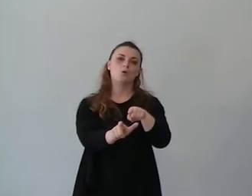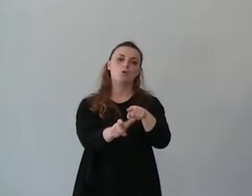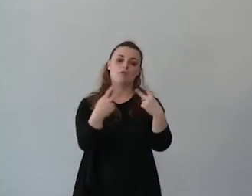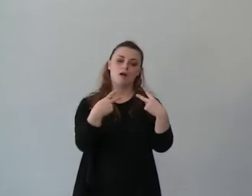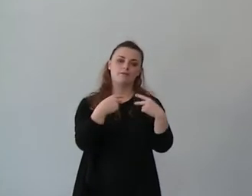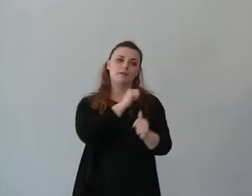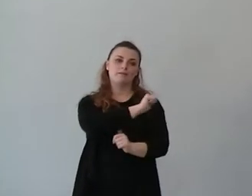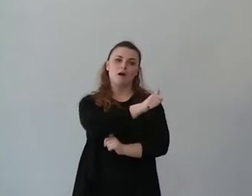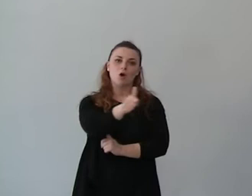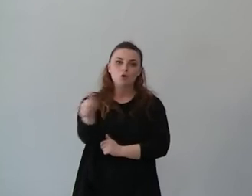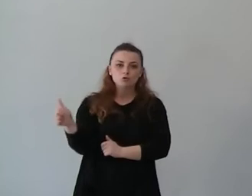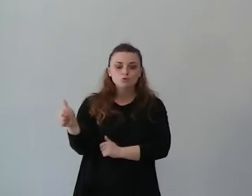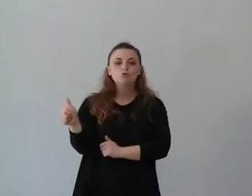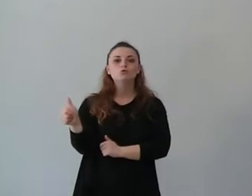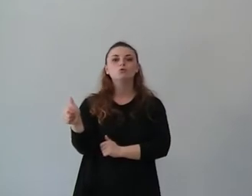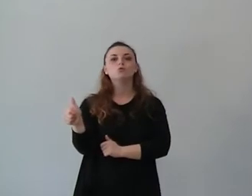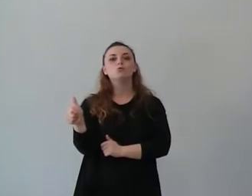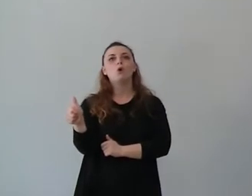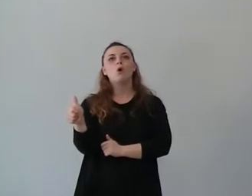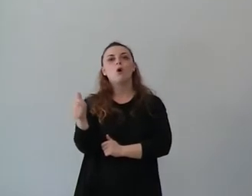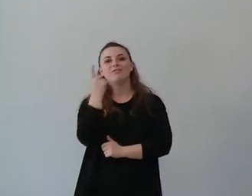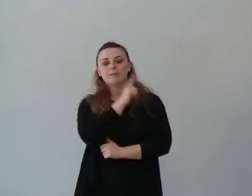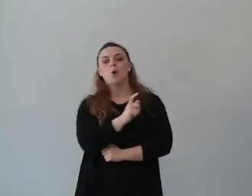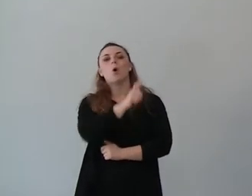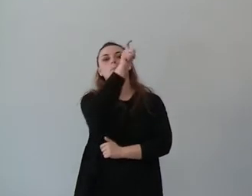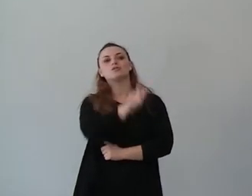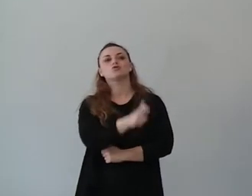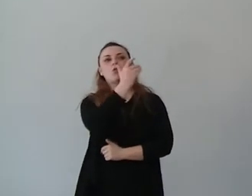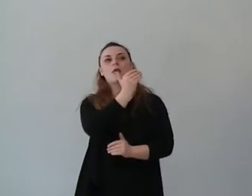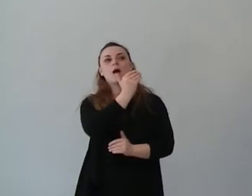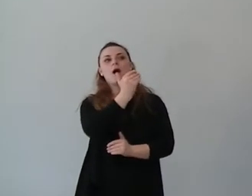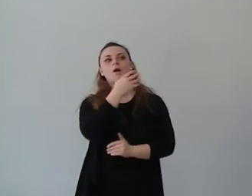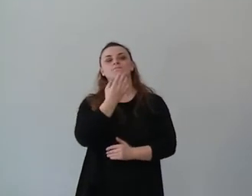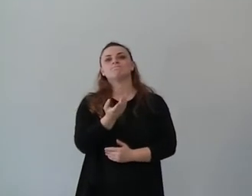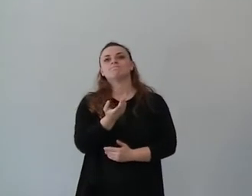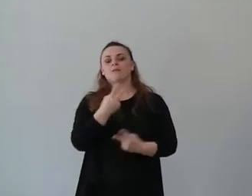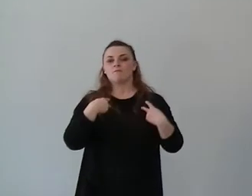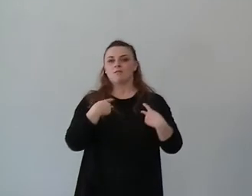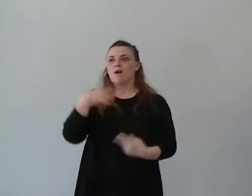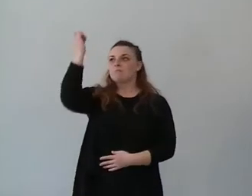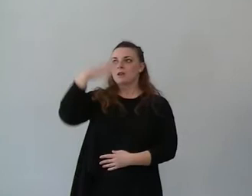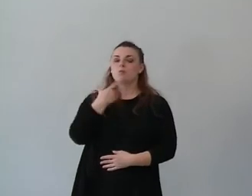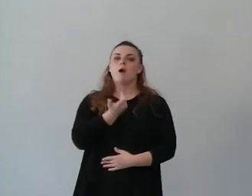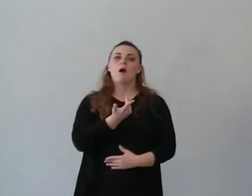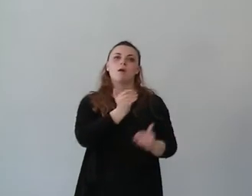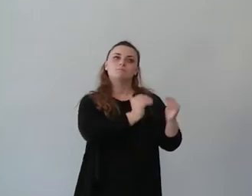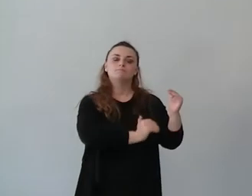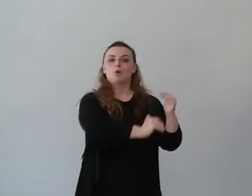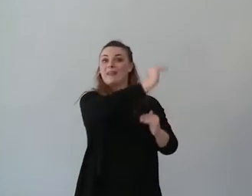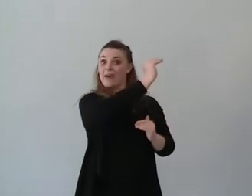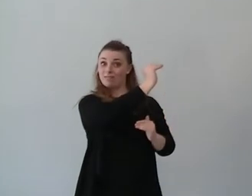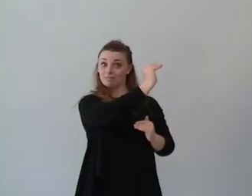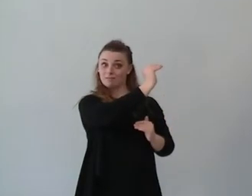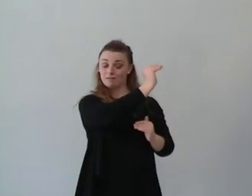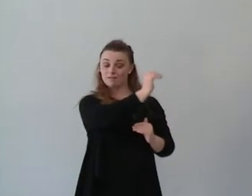è più matura di te. And then I want you to ask. Vita spirituale, scusami. No, scusami. And then I want you to think about who